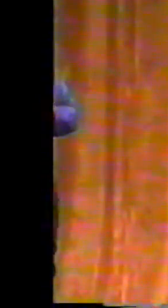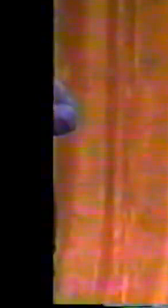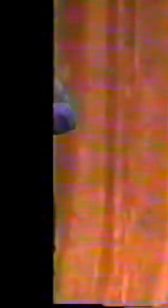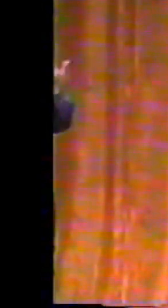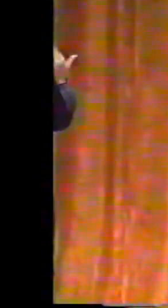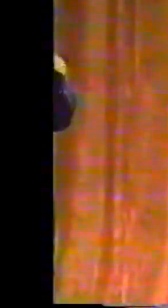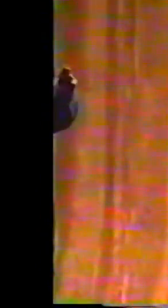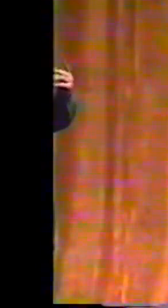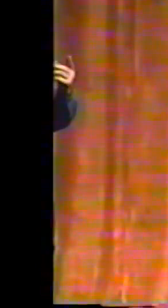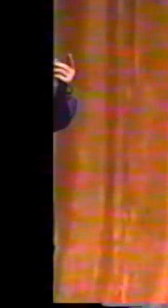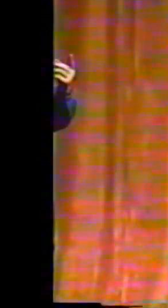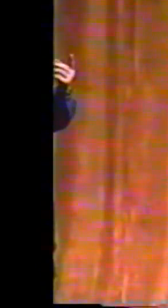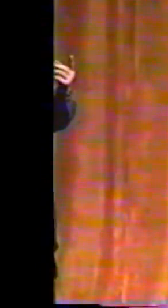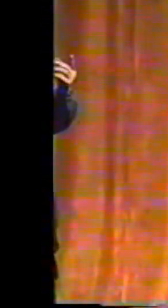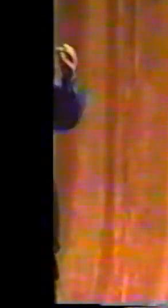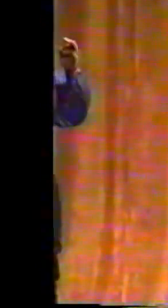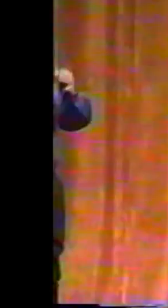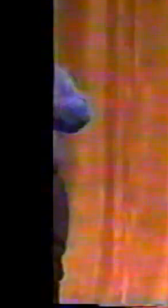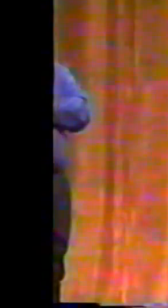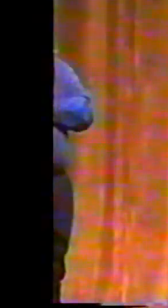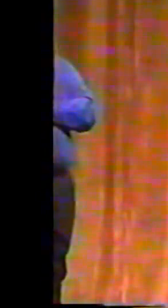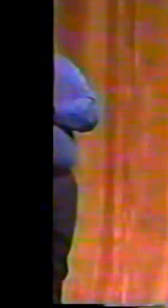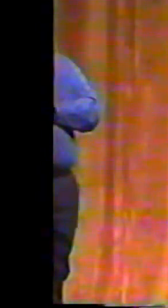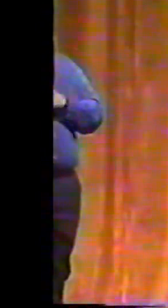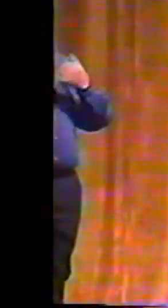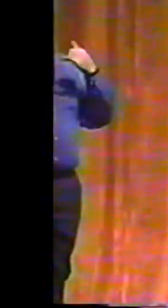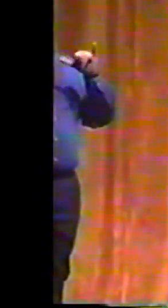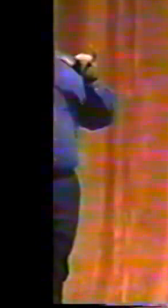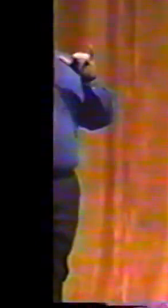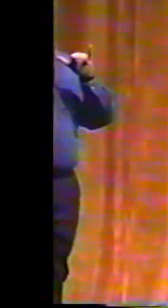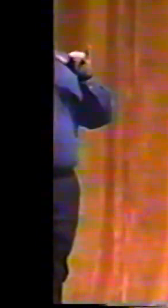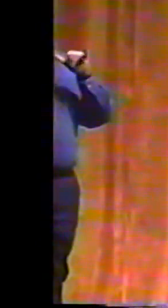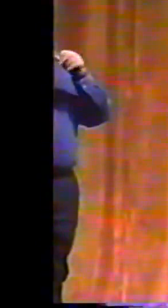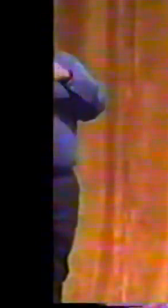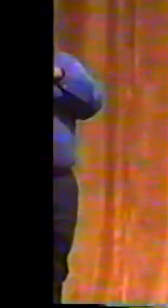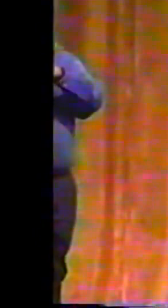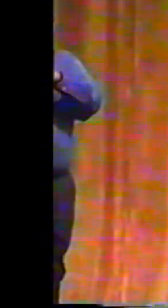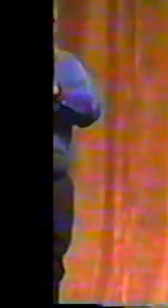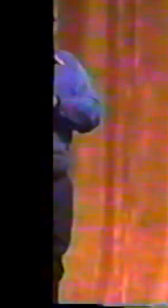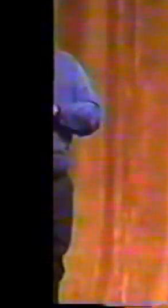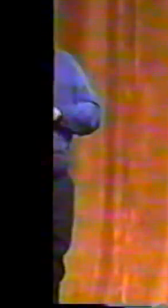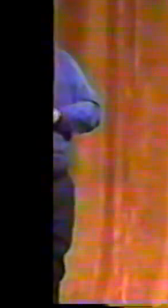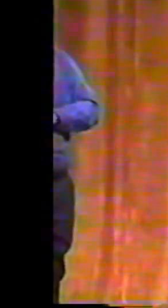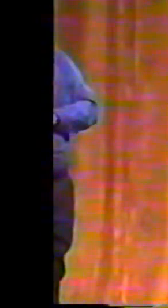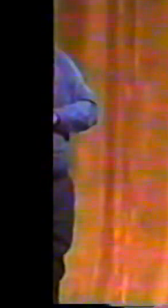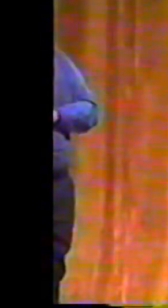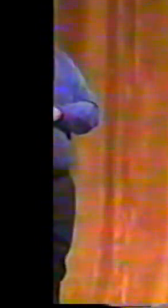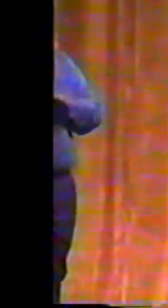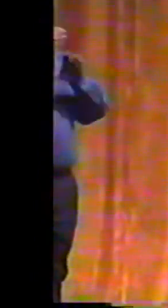don't know if Julie has kept track of her, but we know generally where she was when she was released.